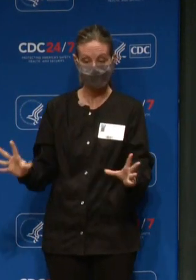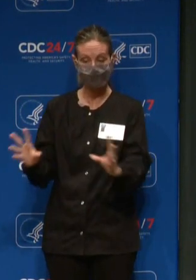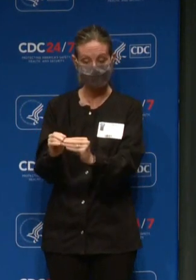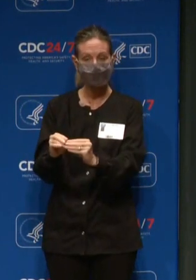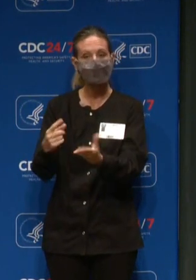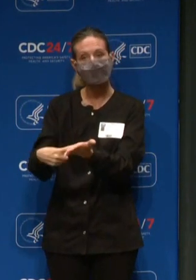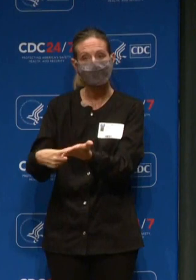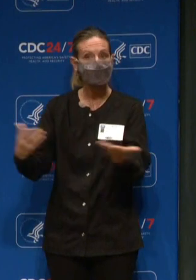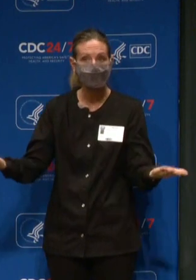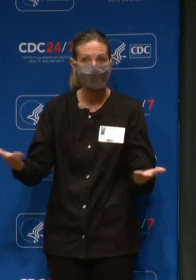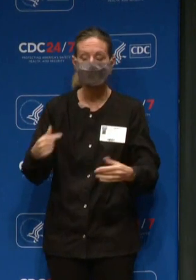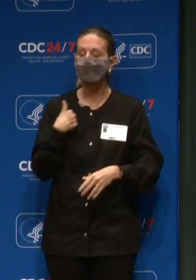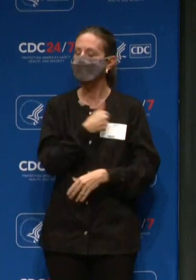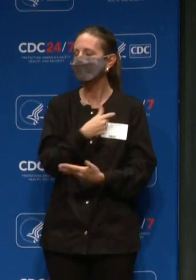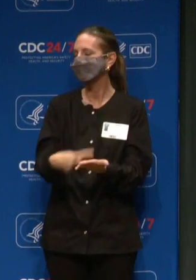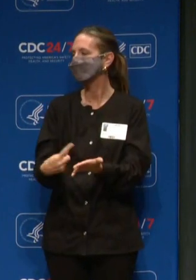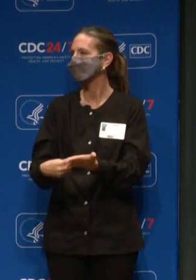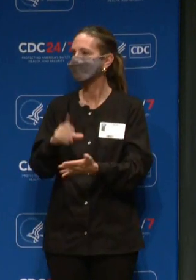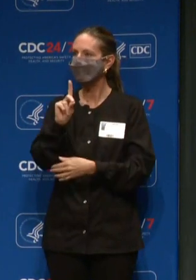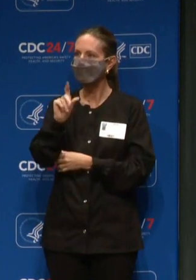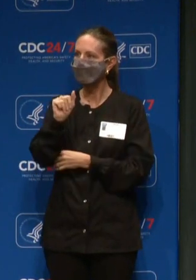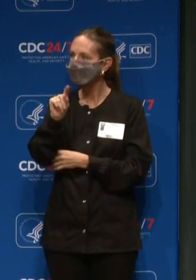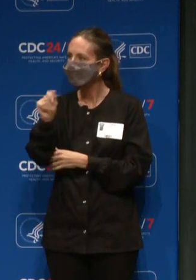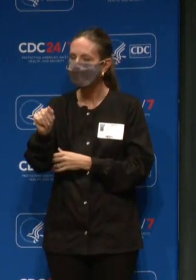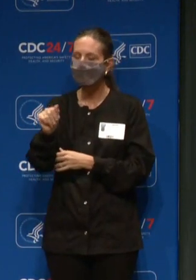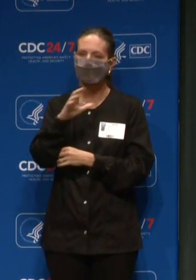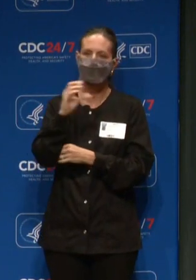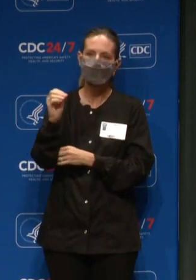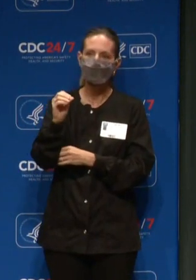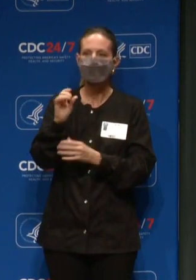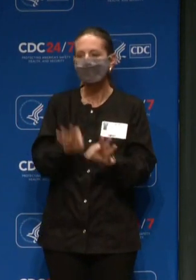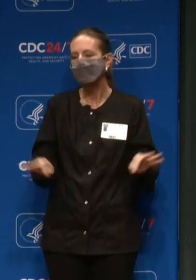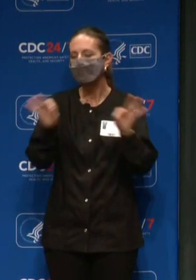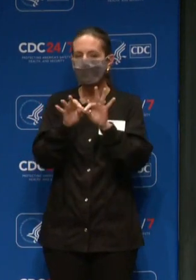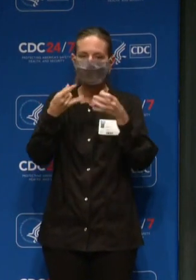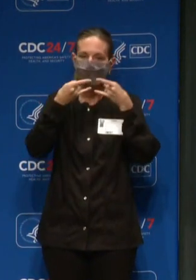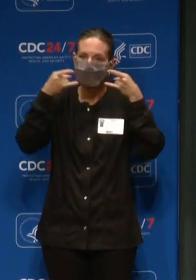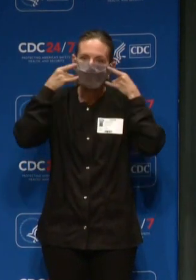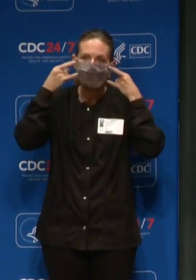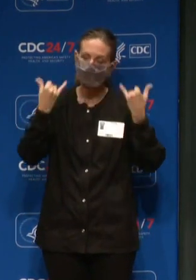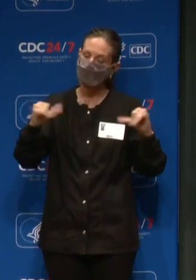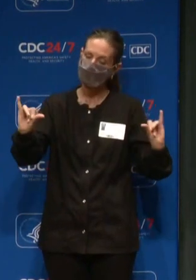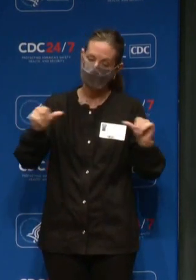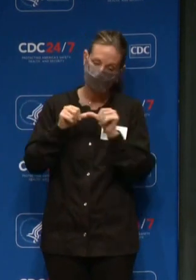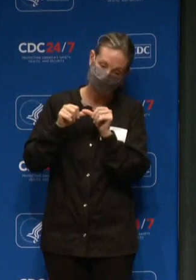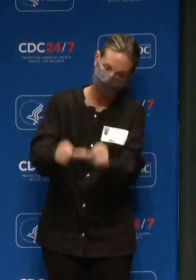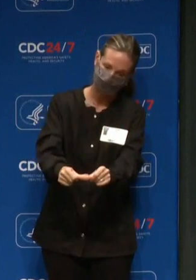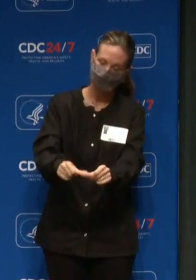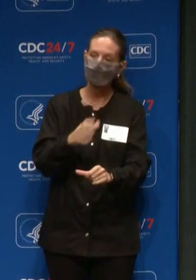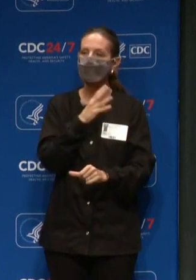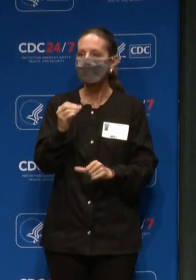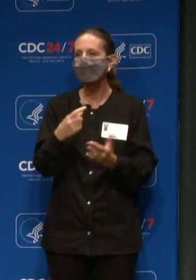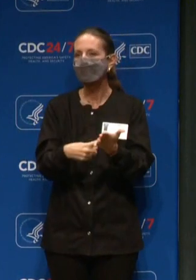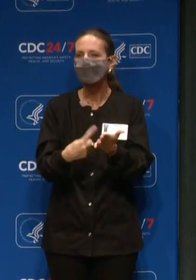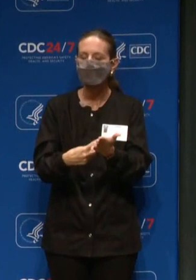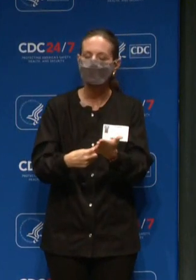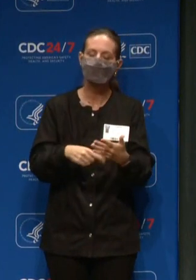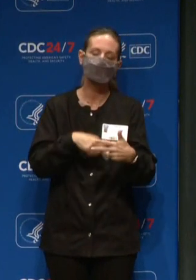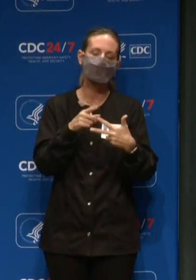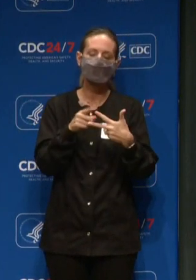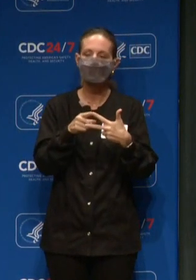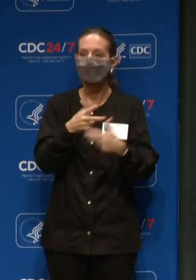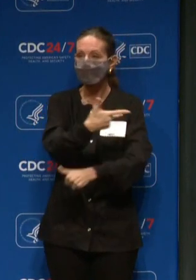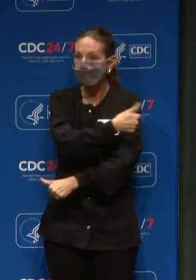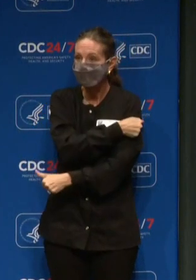data around the efficacy and importance of wearing face coverings. We talked about the vaccine planning work around distribution